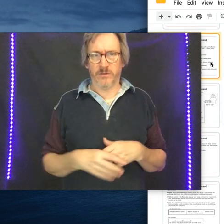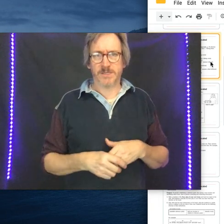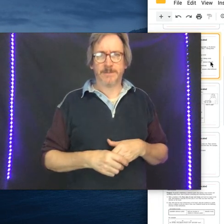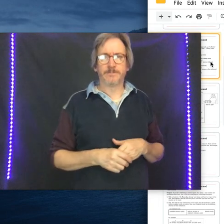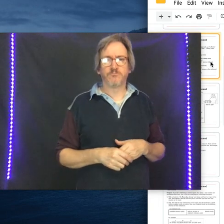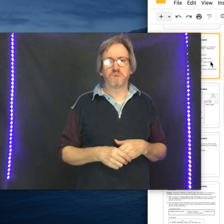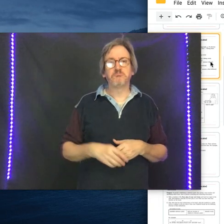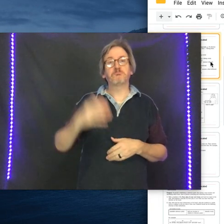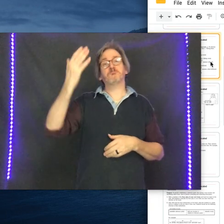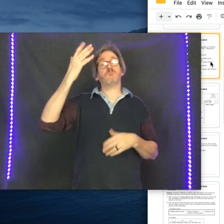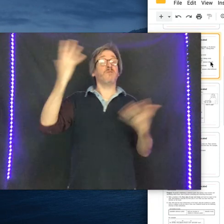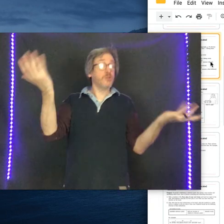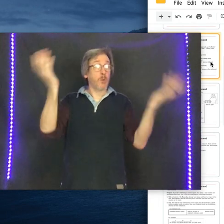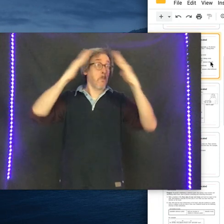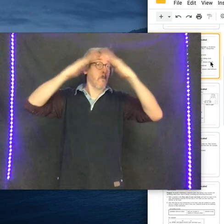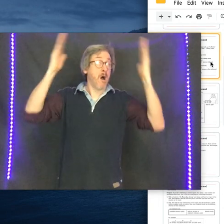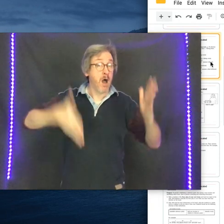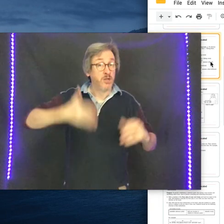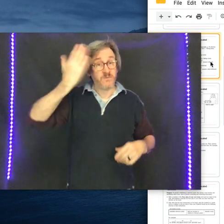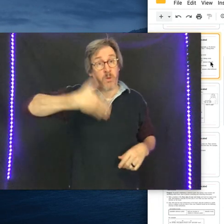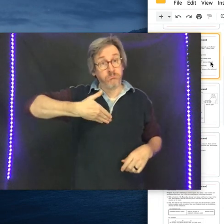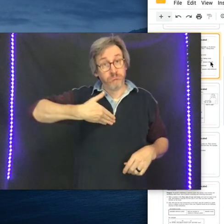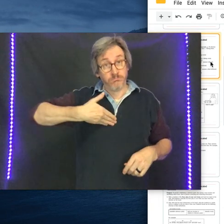get confusing. So,